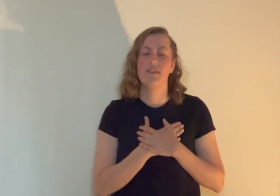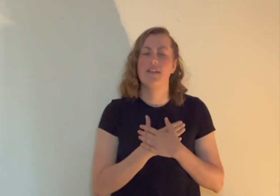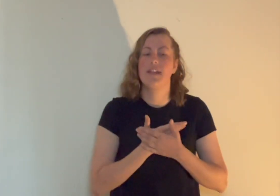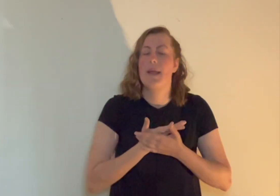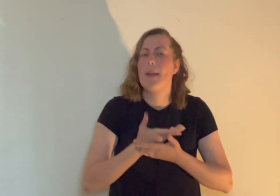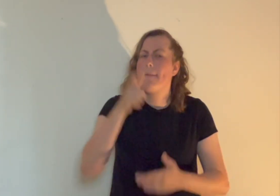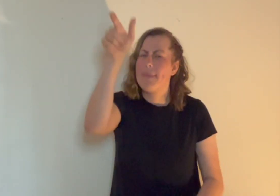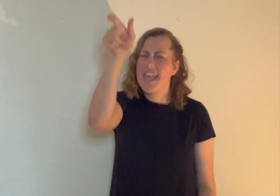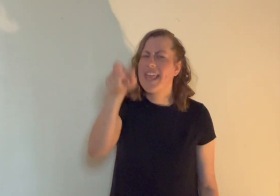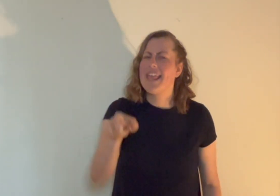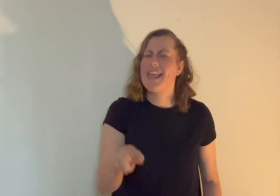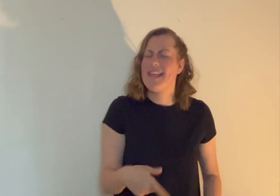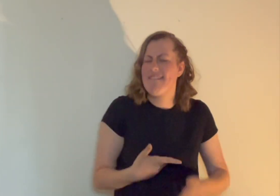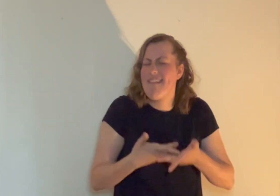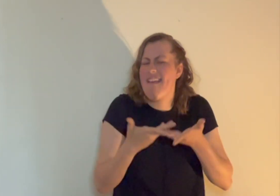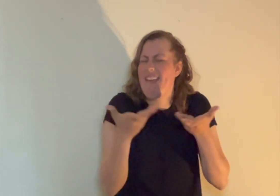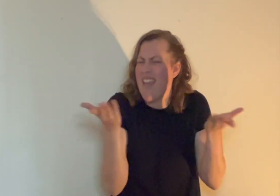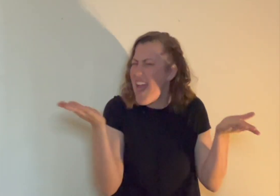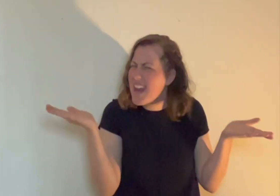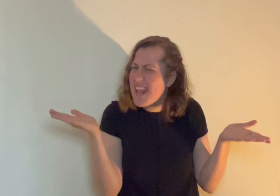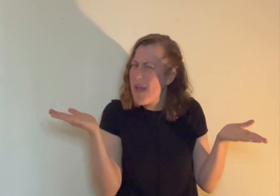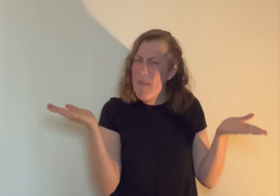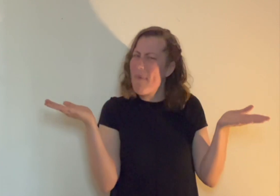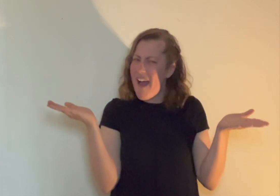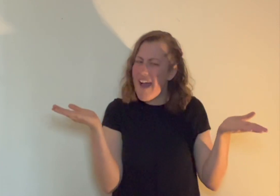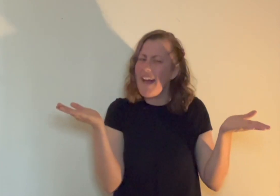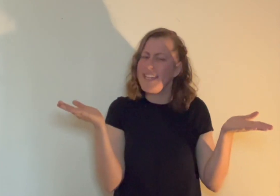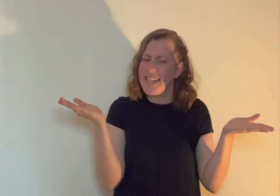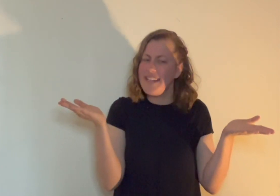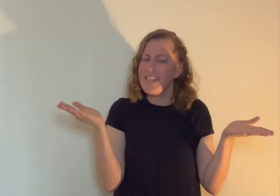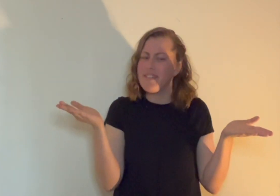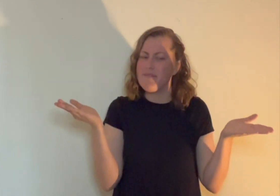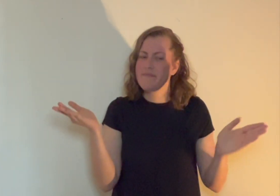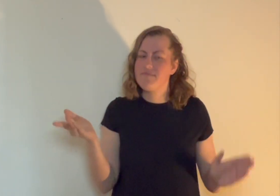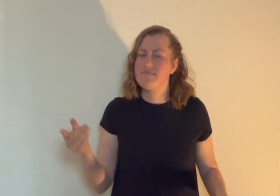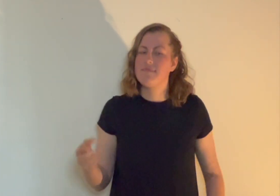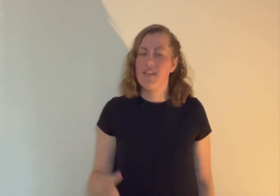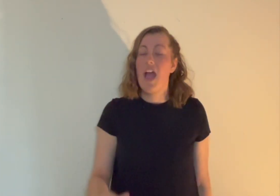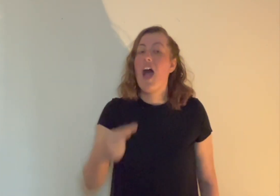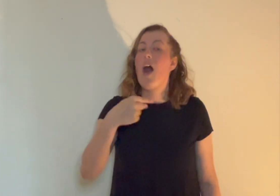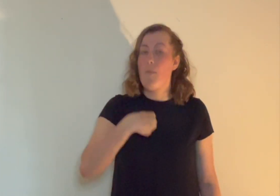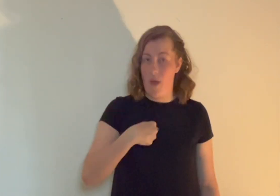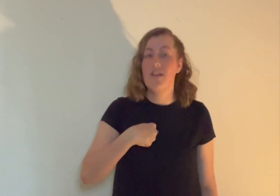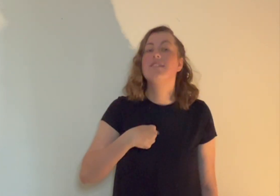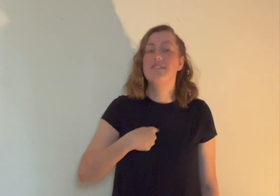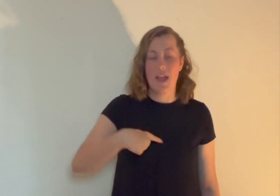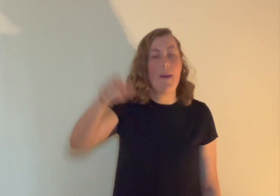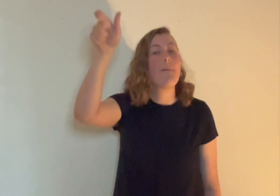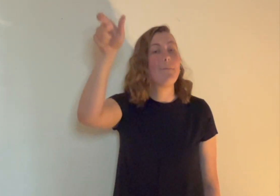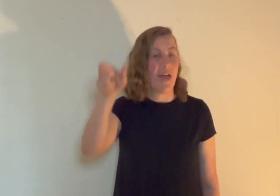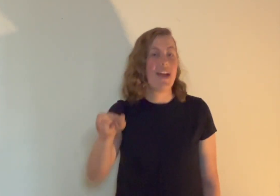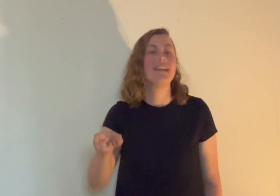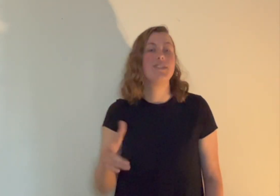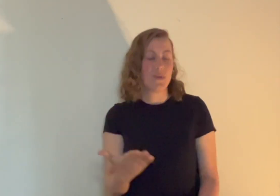be anybody? I want somebody to love